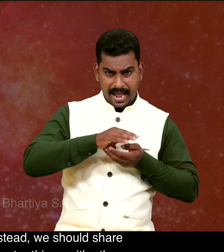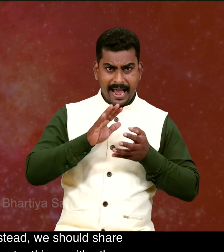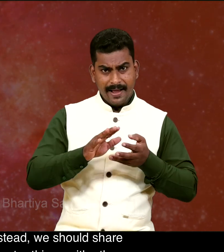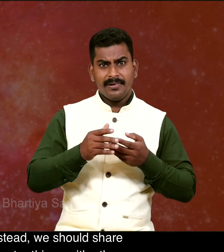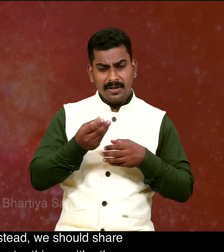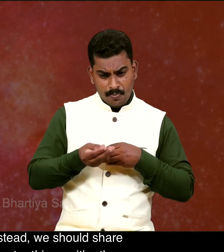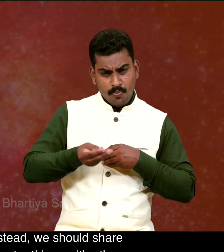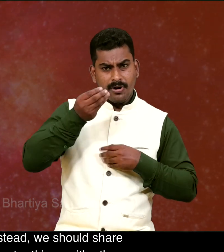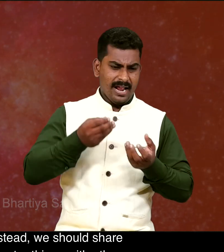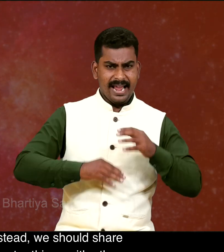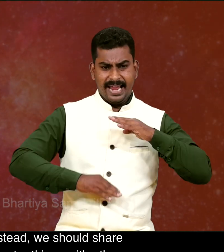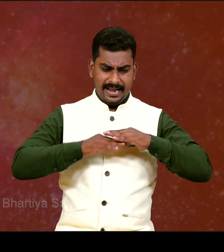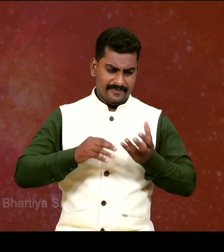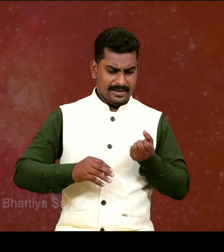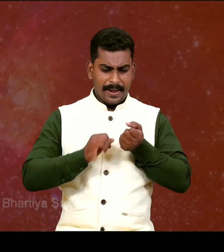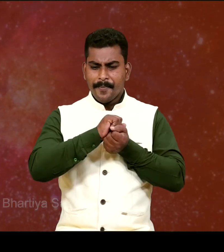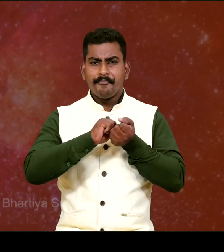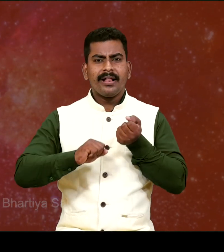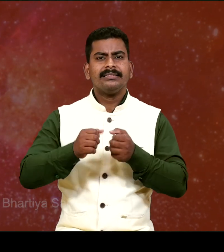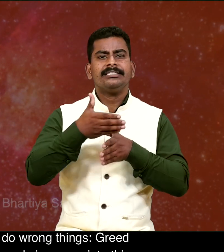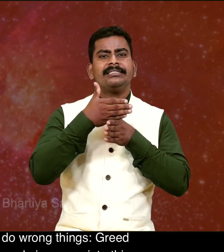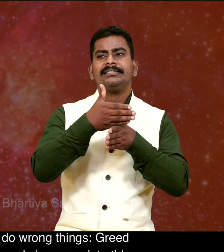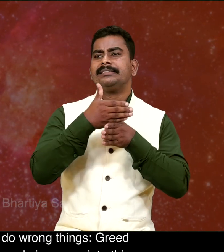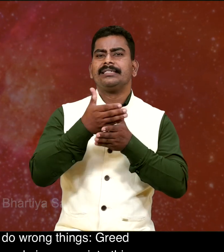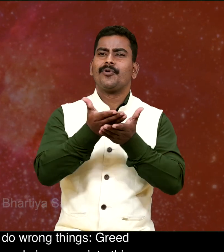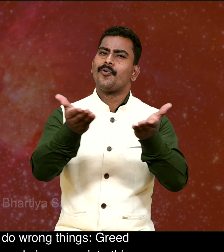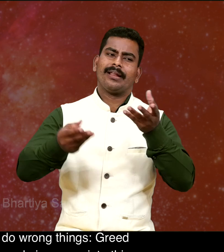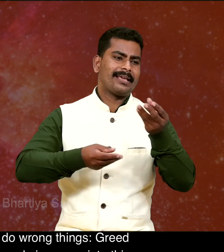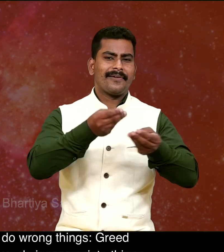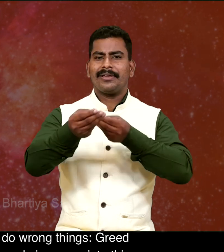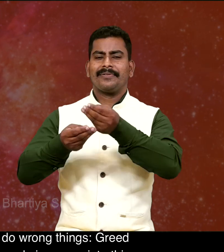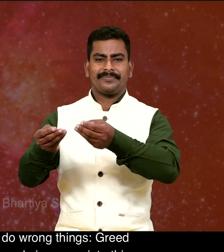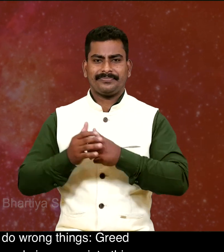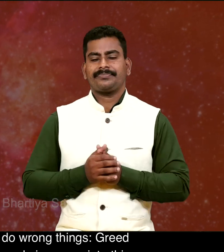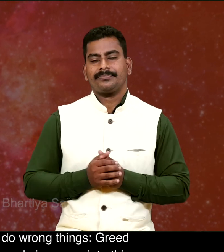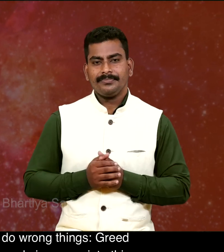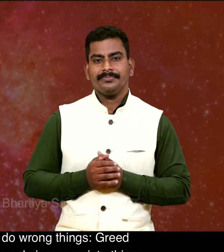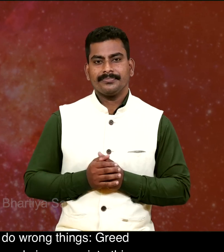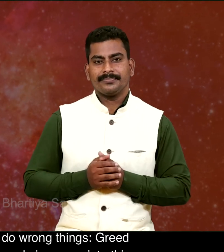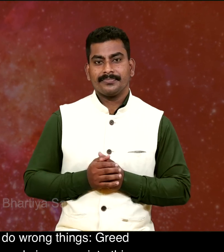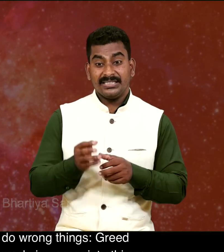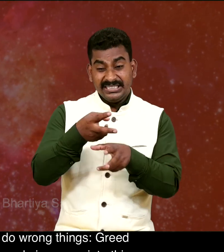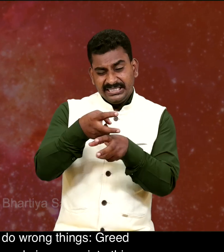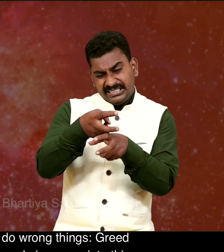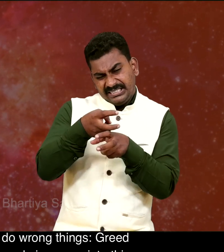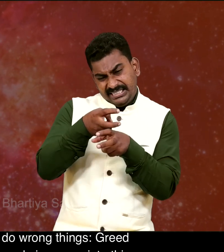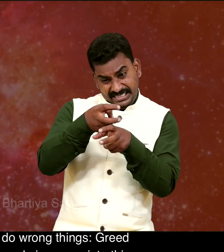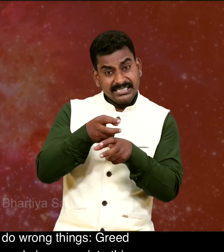others. We do wrong things. Greed makes us do